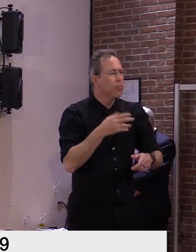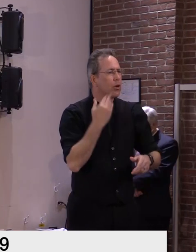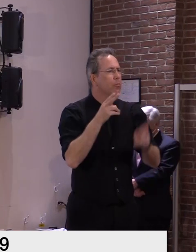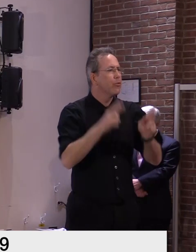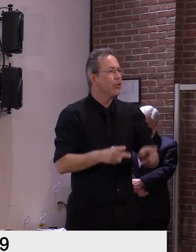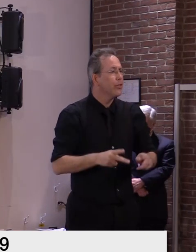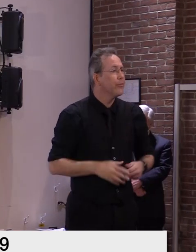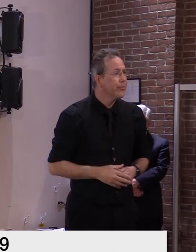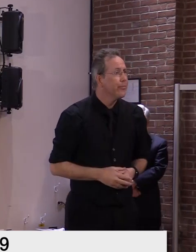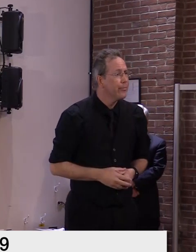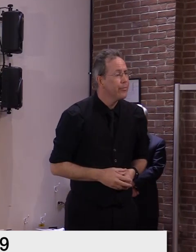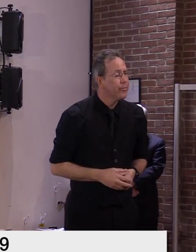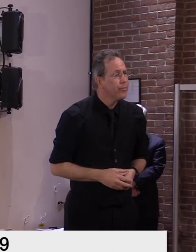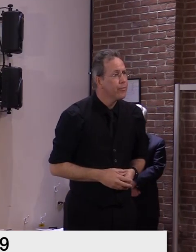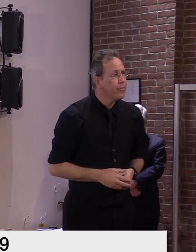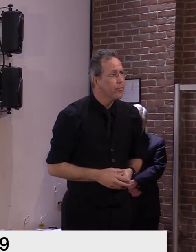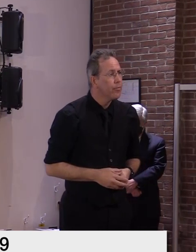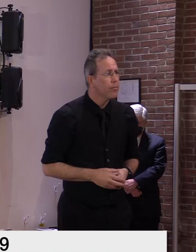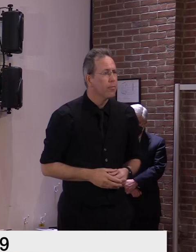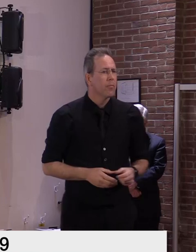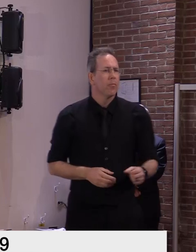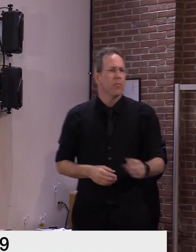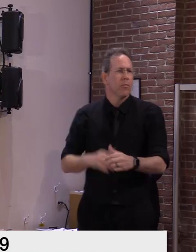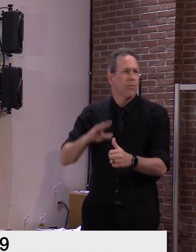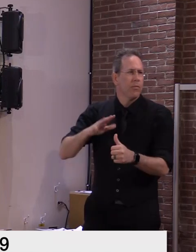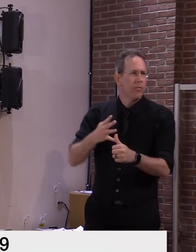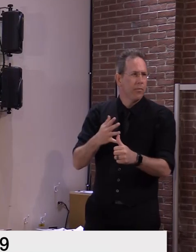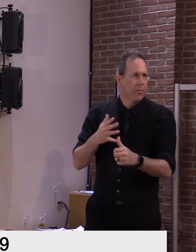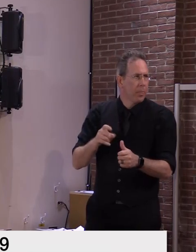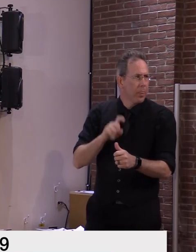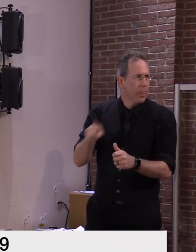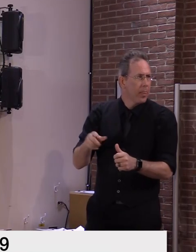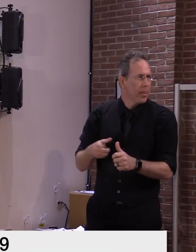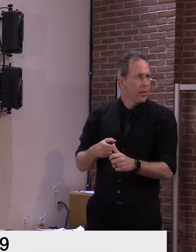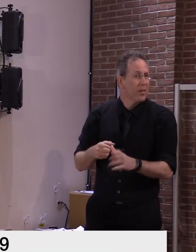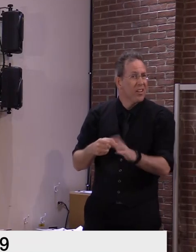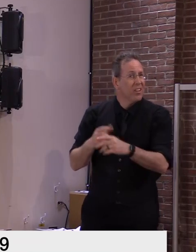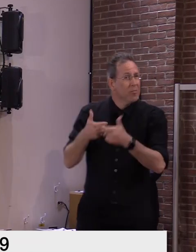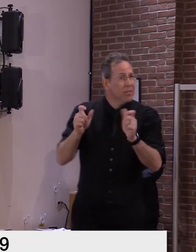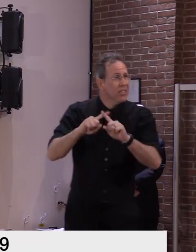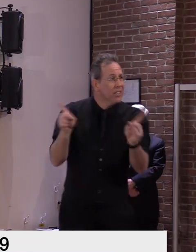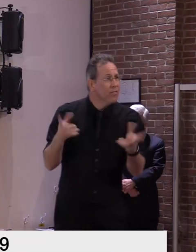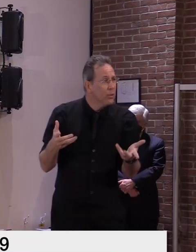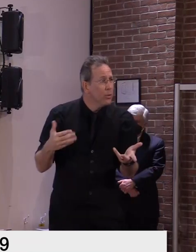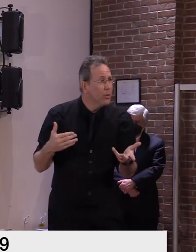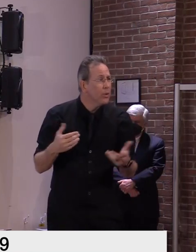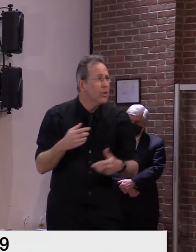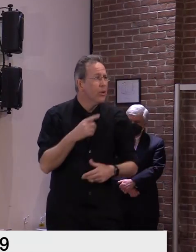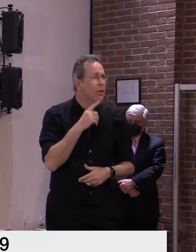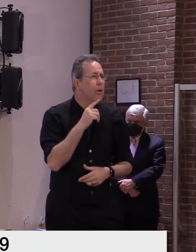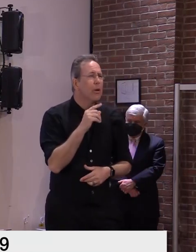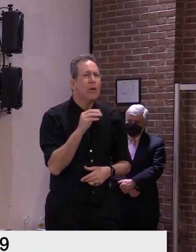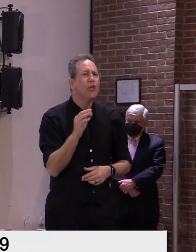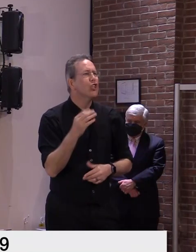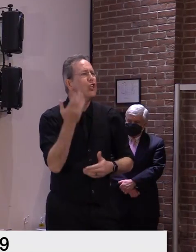But there's a big difference between throwing a beer bottle through a window at age 18 or 17 or 19.